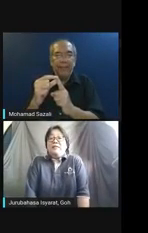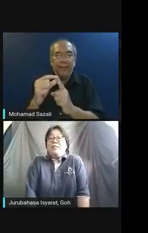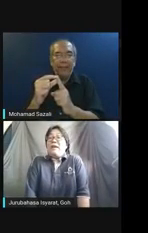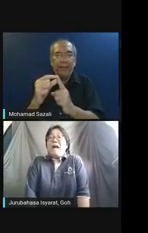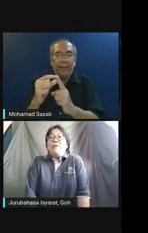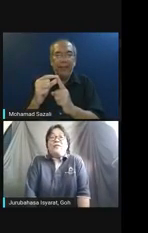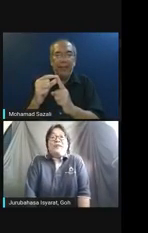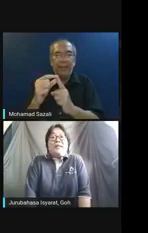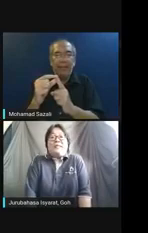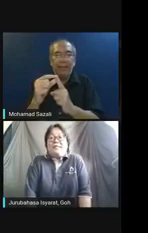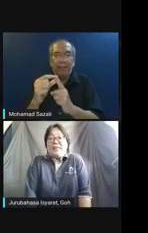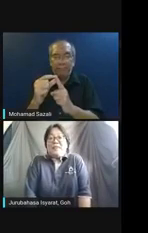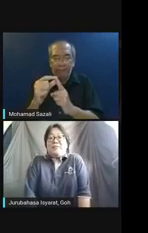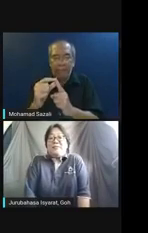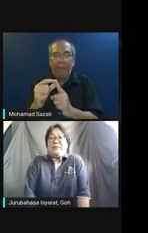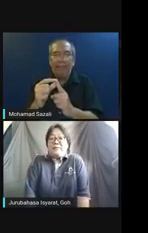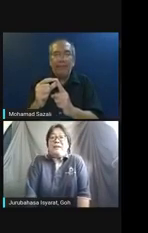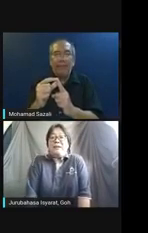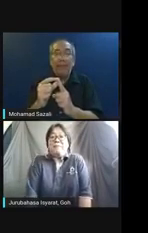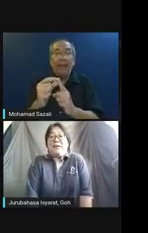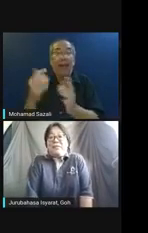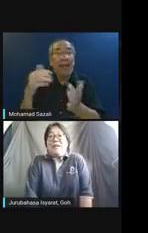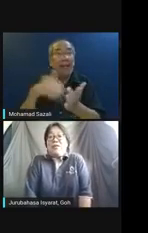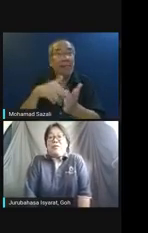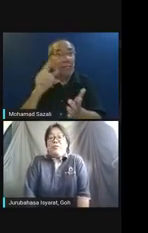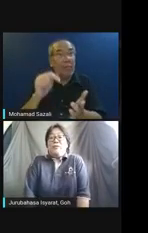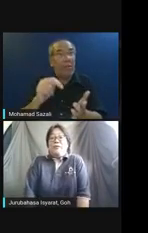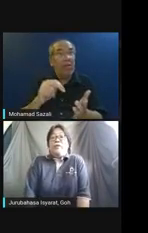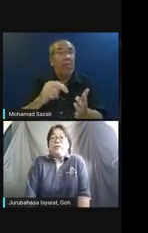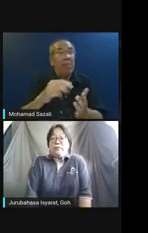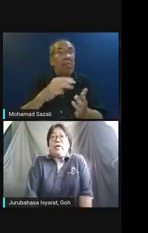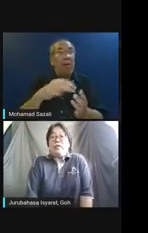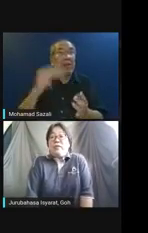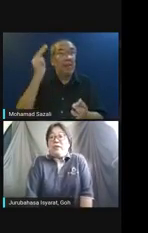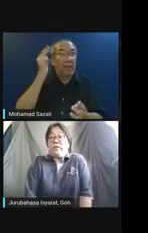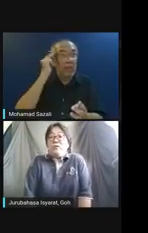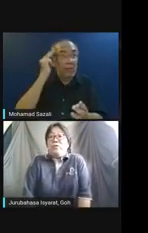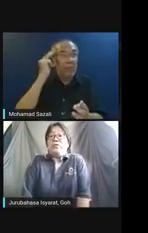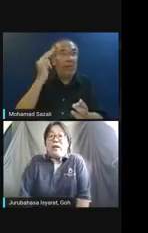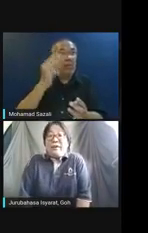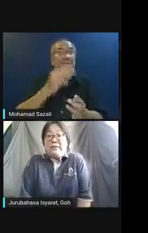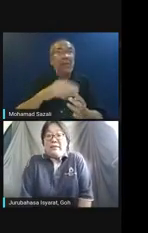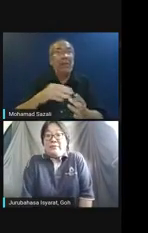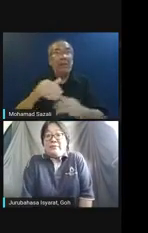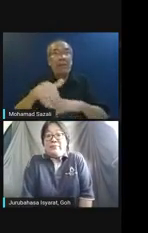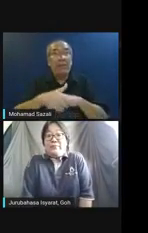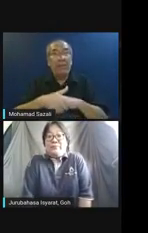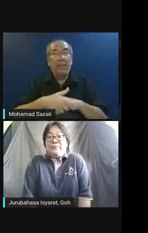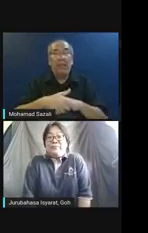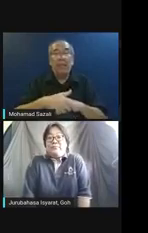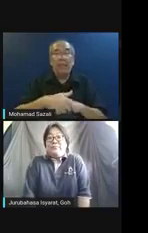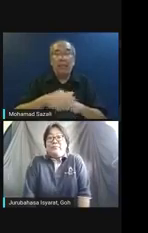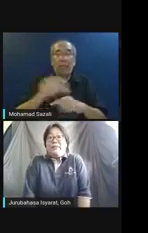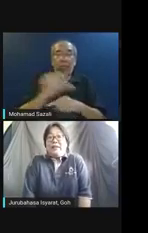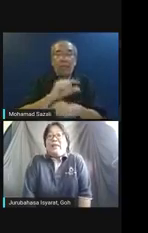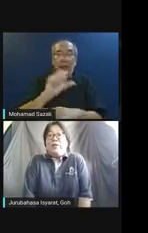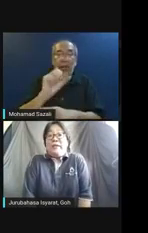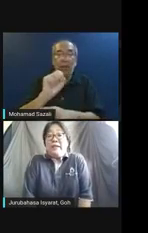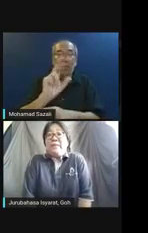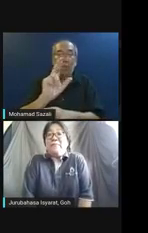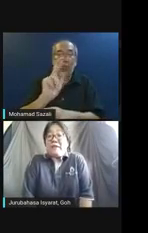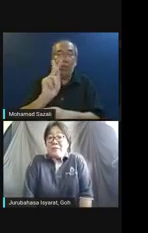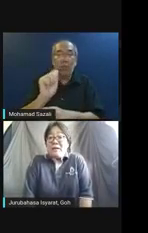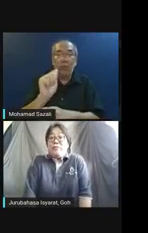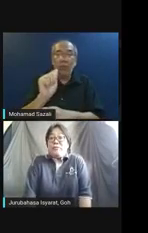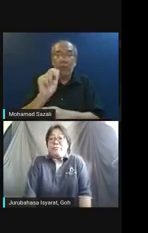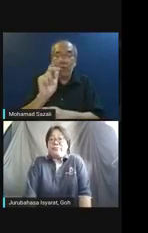And normally, how we actually utter the sound in Bahasa Melayu, we goes according to suku kata. That's how we